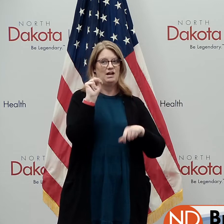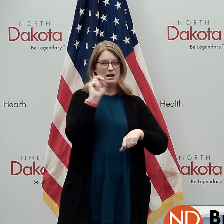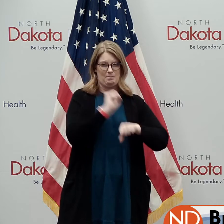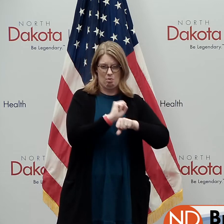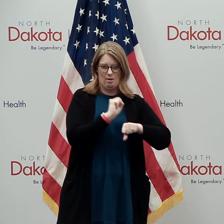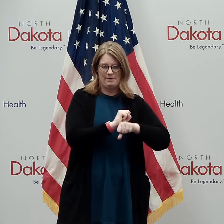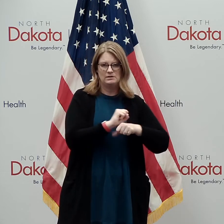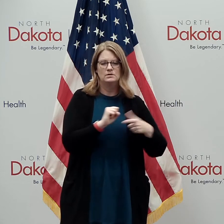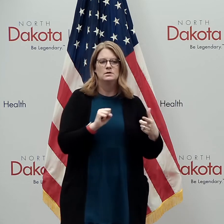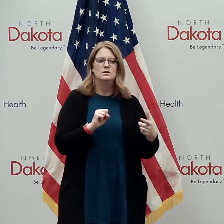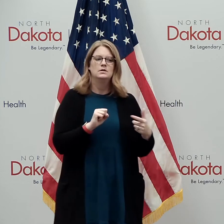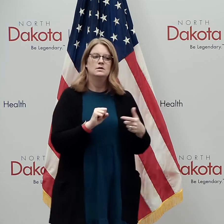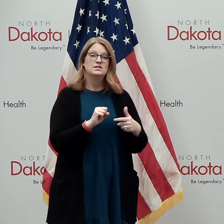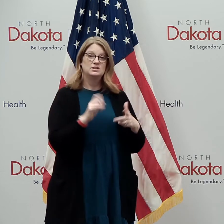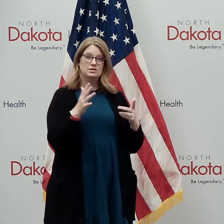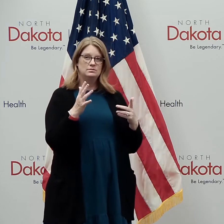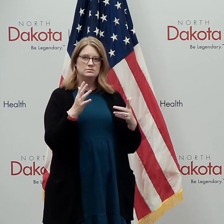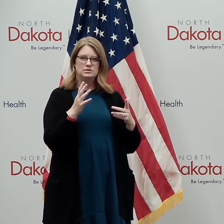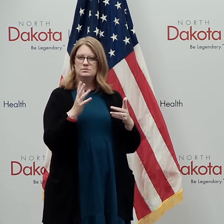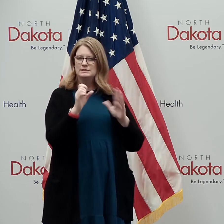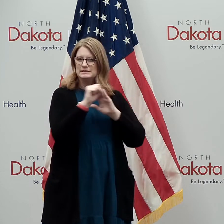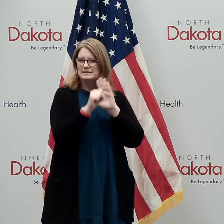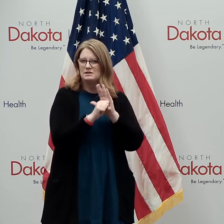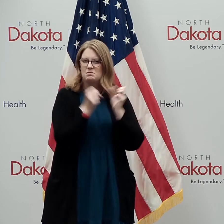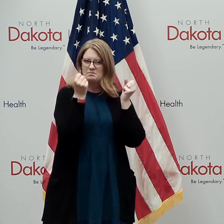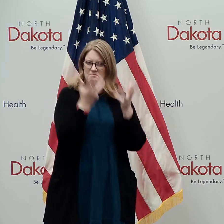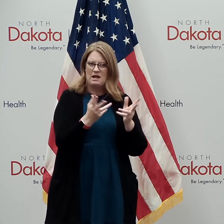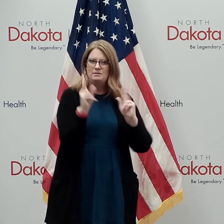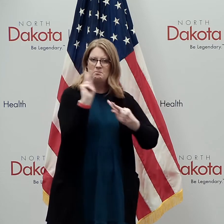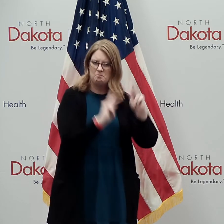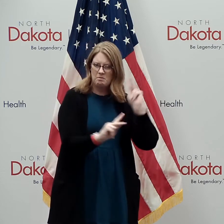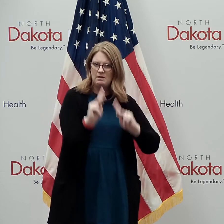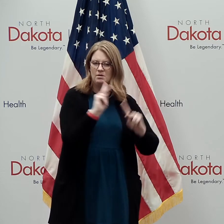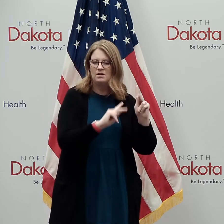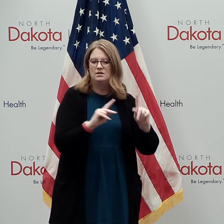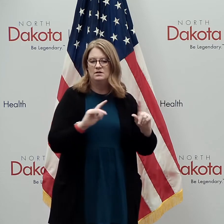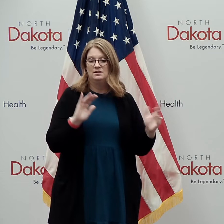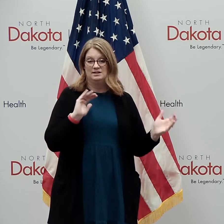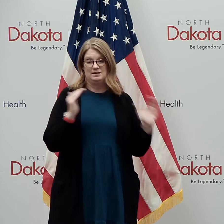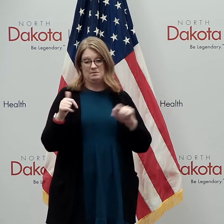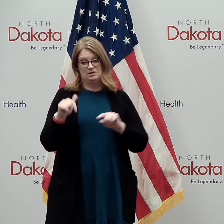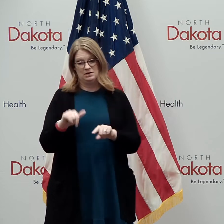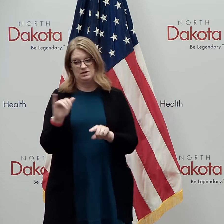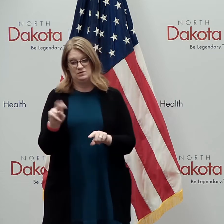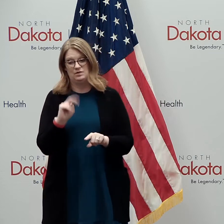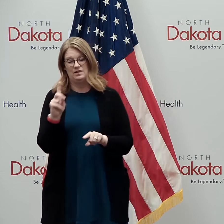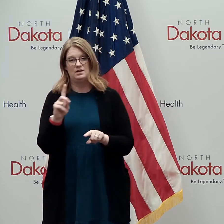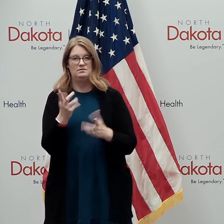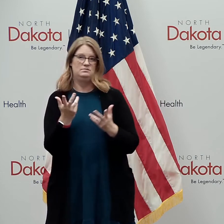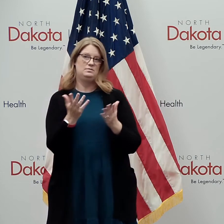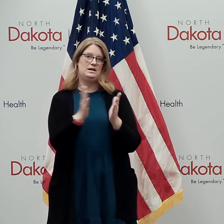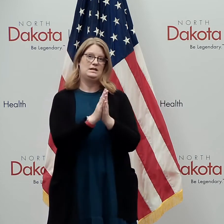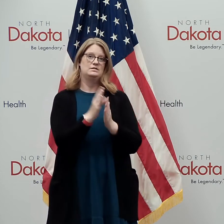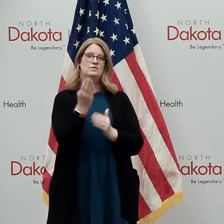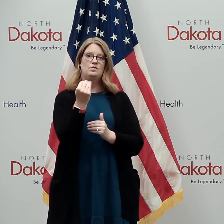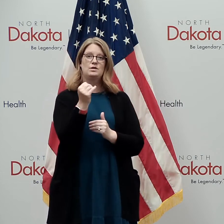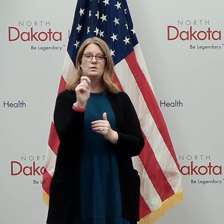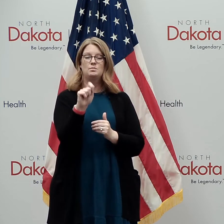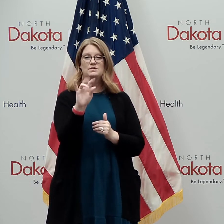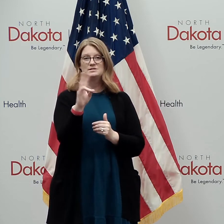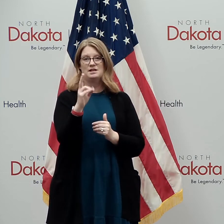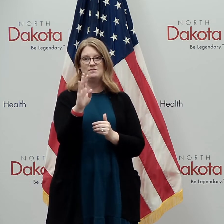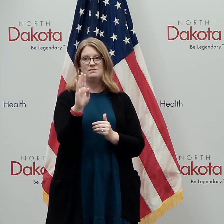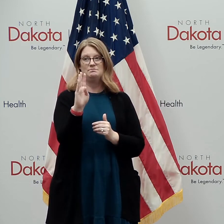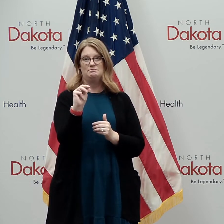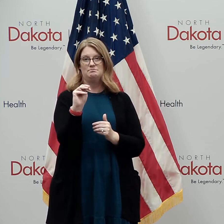you take a look at those large states, and you look at what North Dakota, we're putting in for 14.7 million, which isn't a